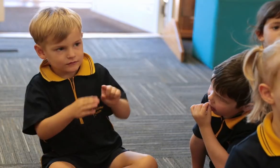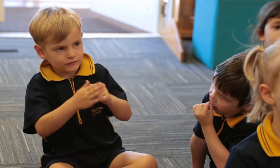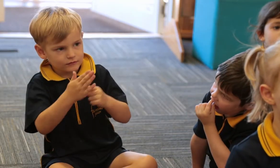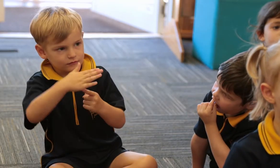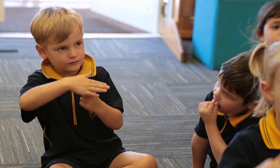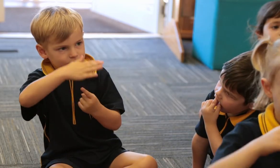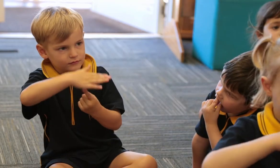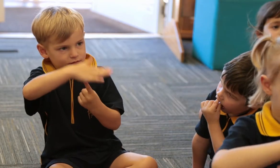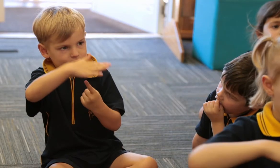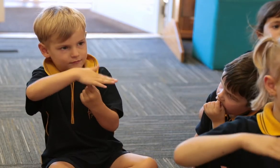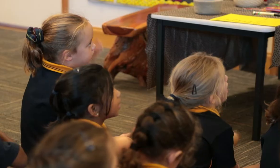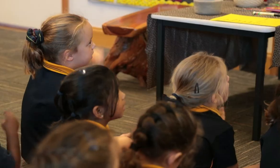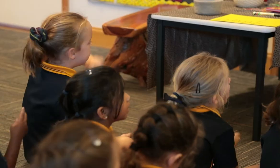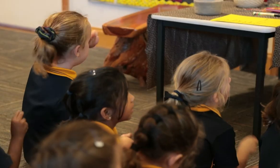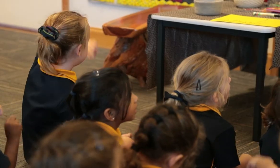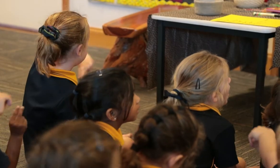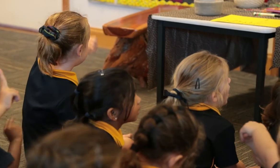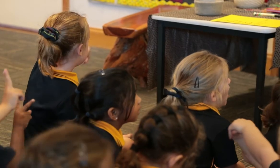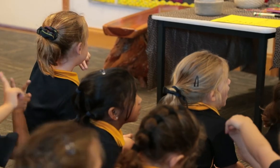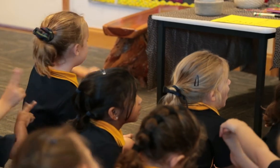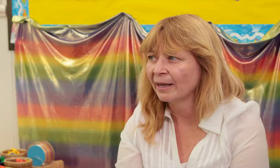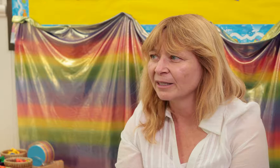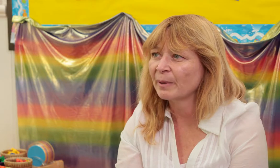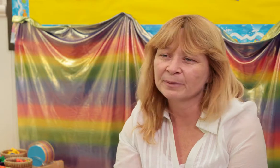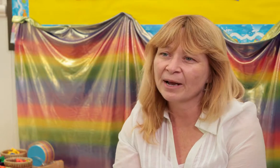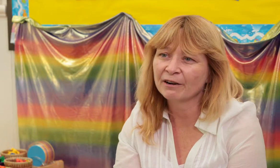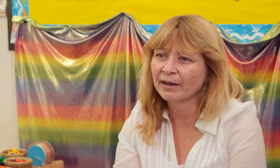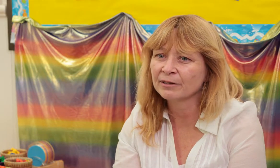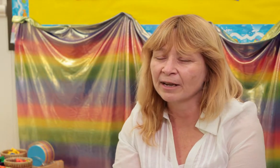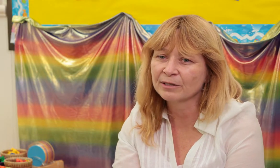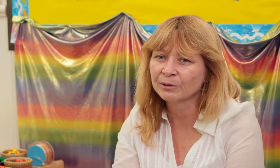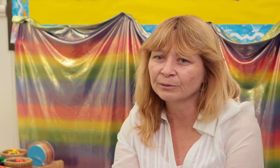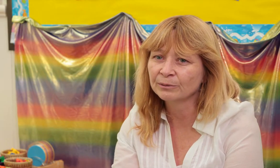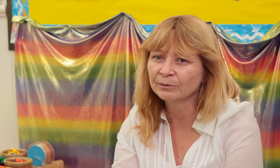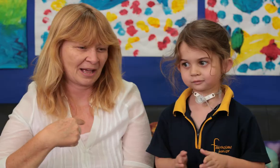that there are differences and that we can include everybody as part of our school.